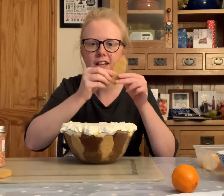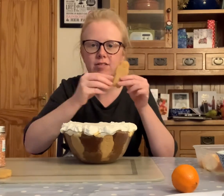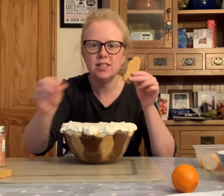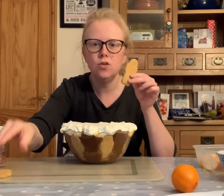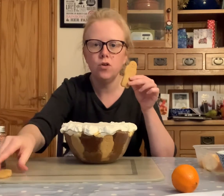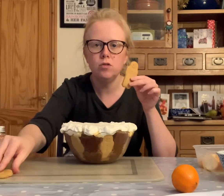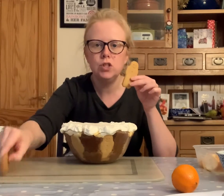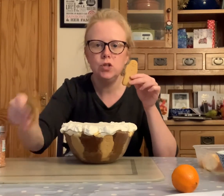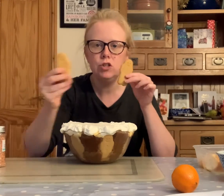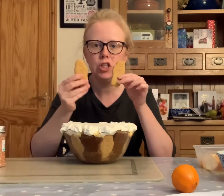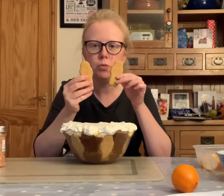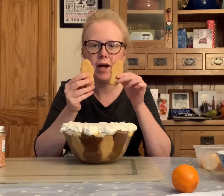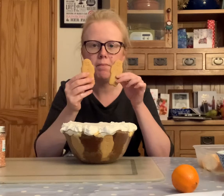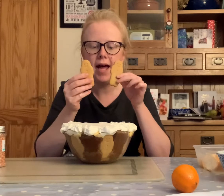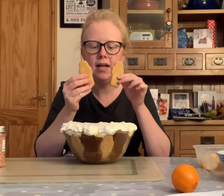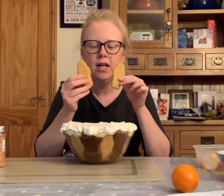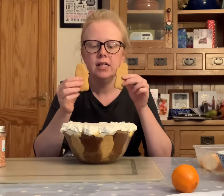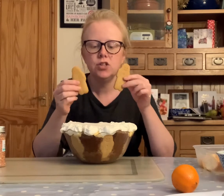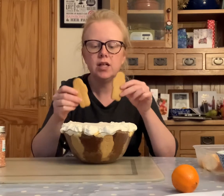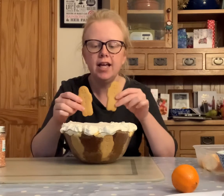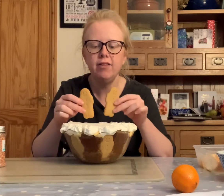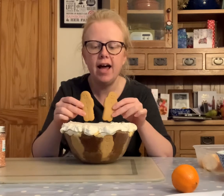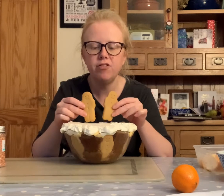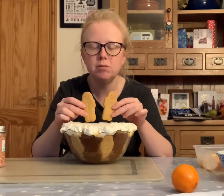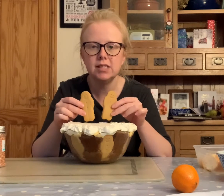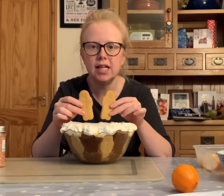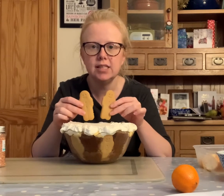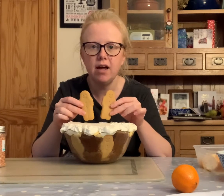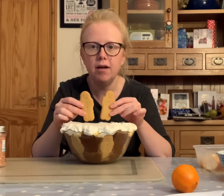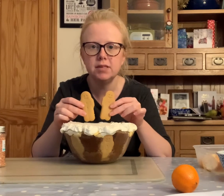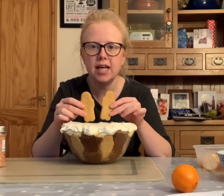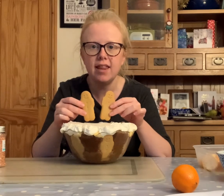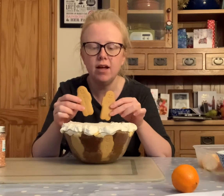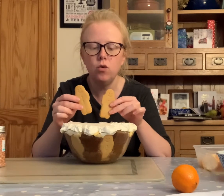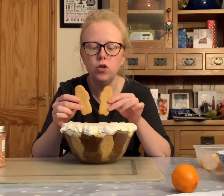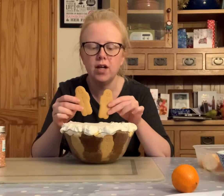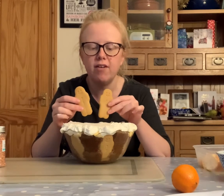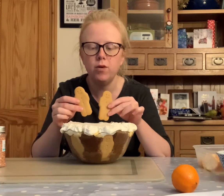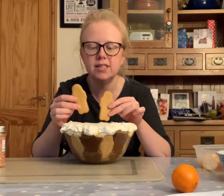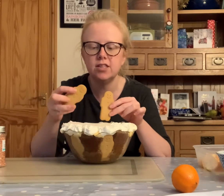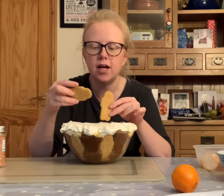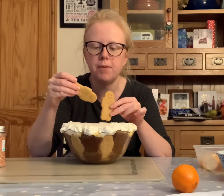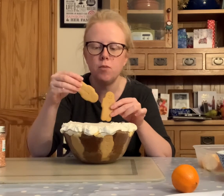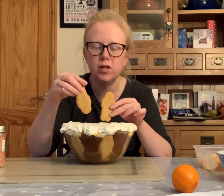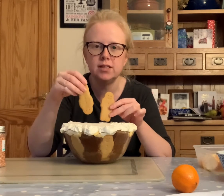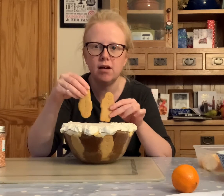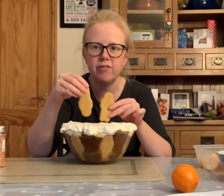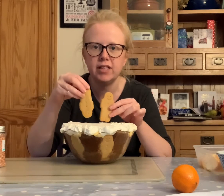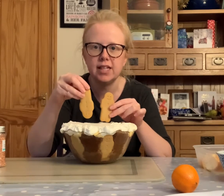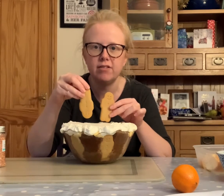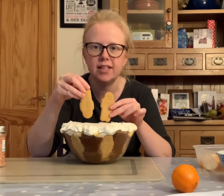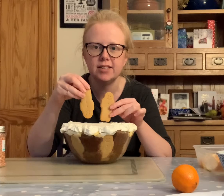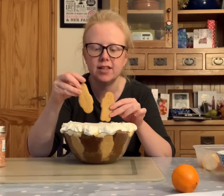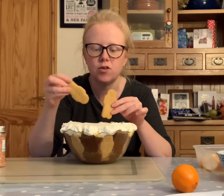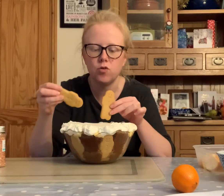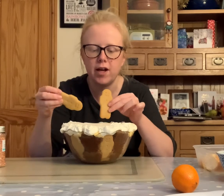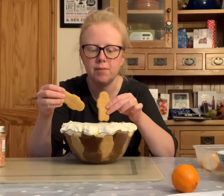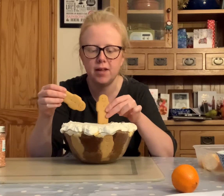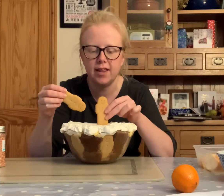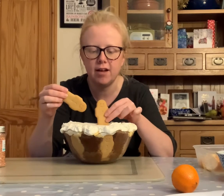still got your 2 gingerbread men, so you can either have them standing up together or you can have one stood up and one diving down into the cream. I think I'm going to